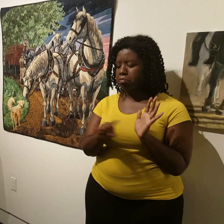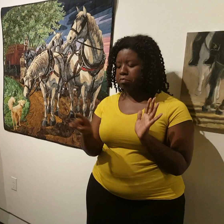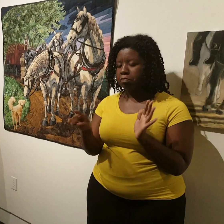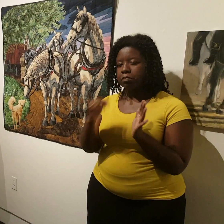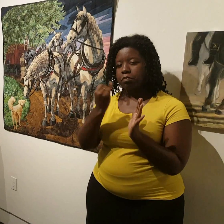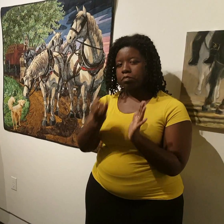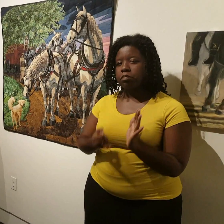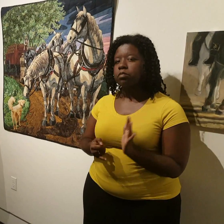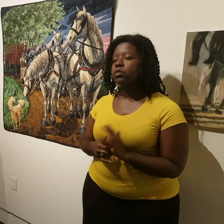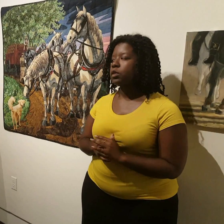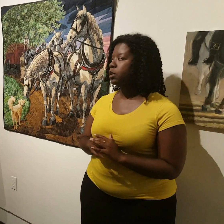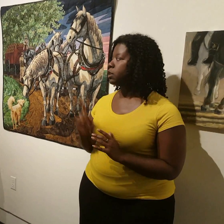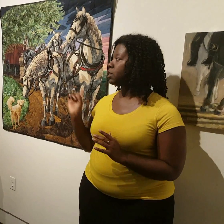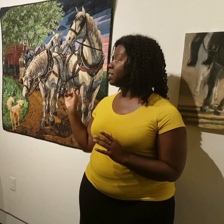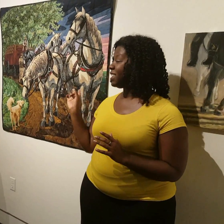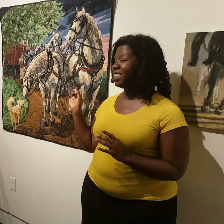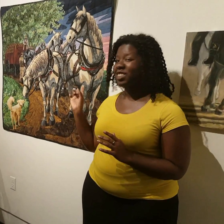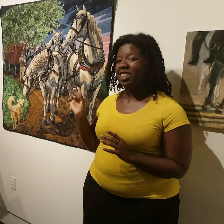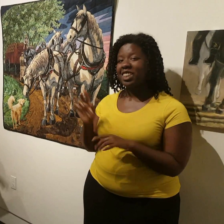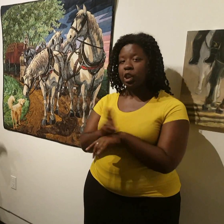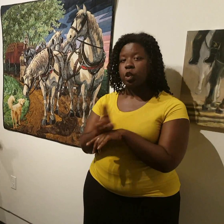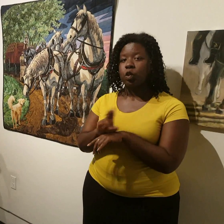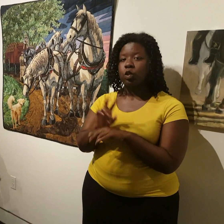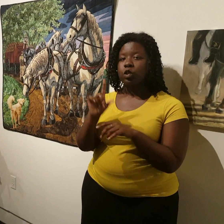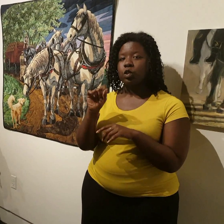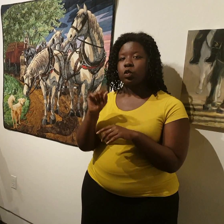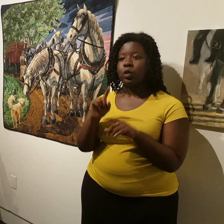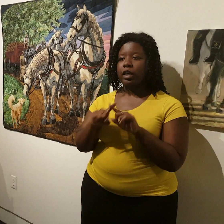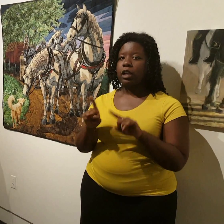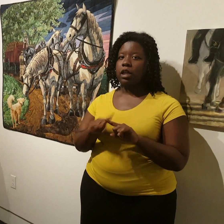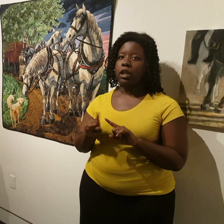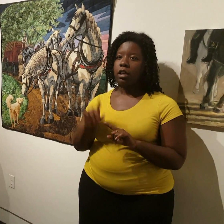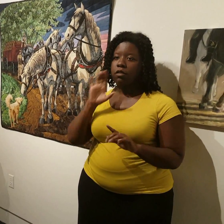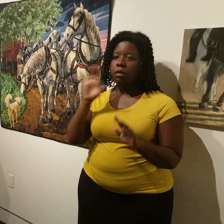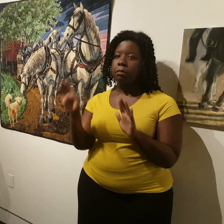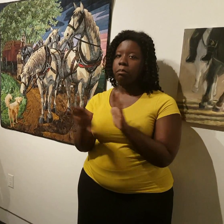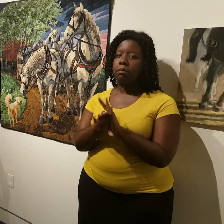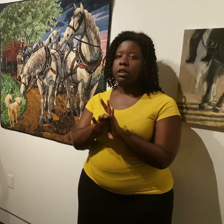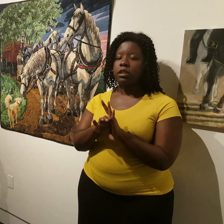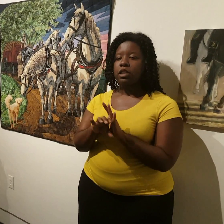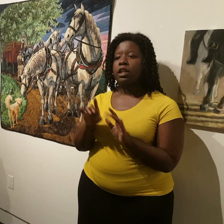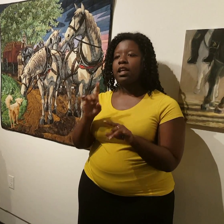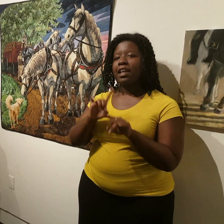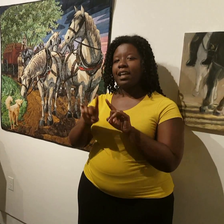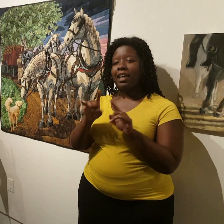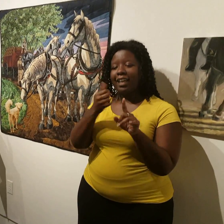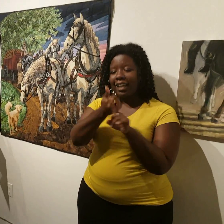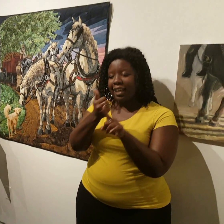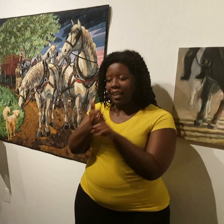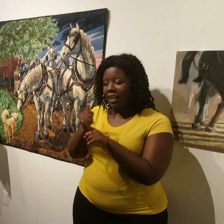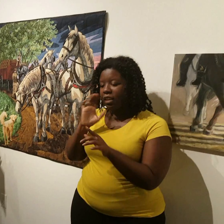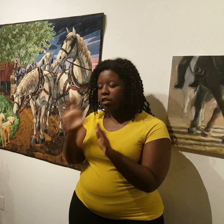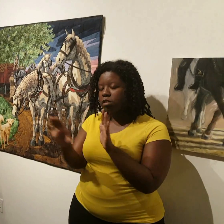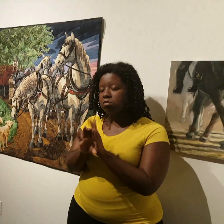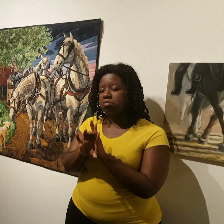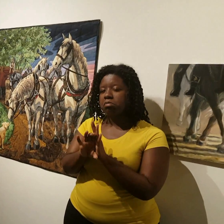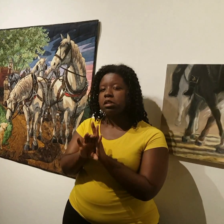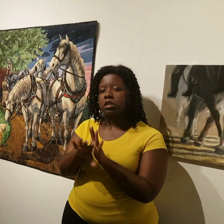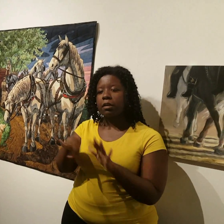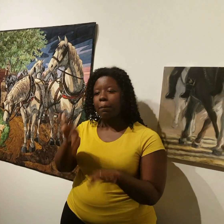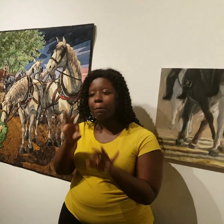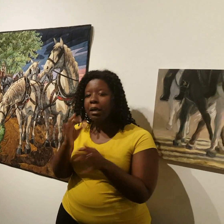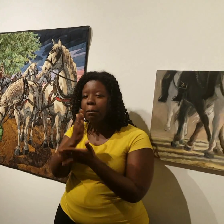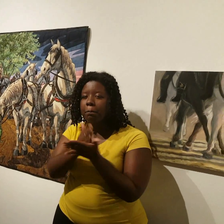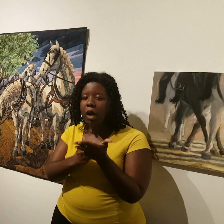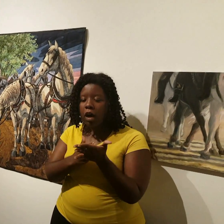I looked at probably 20 different photos, and I kind of picked and chose pieces from each photo that made sense where I